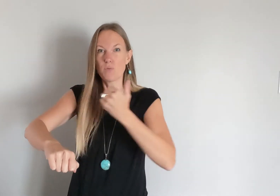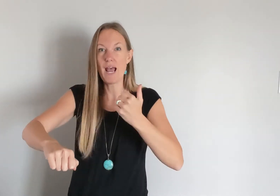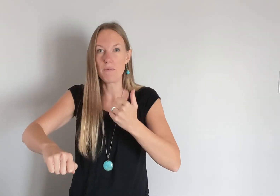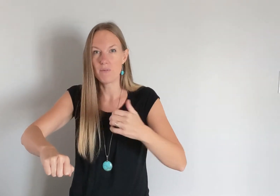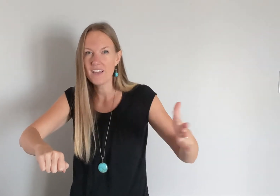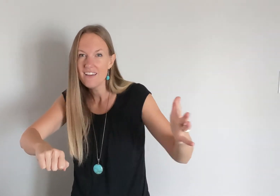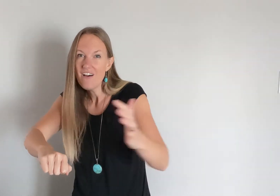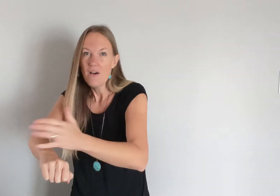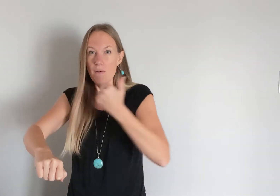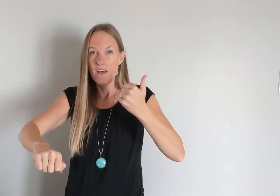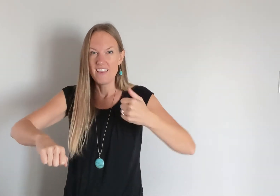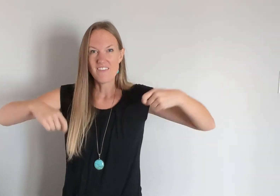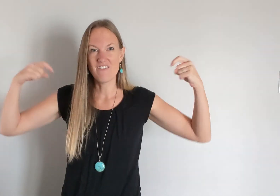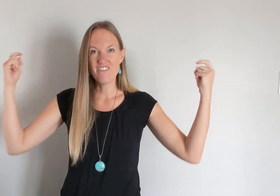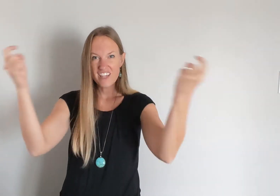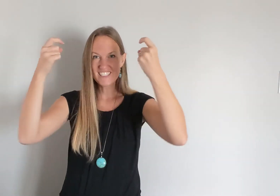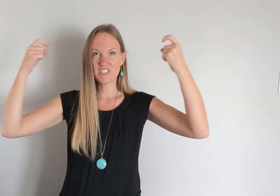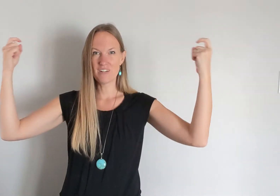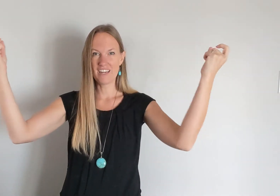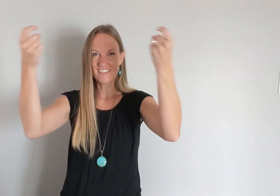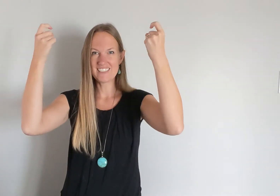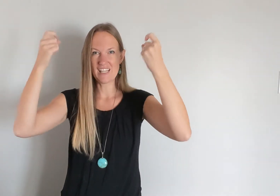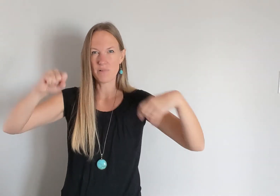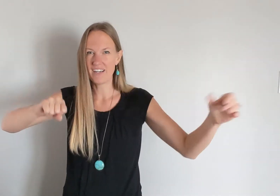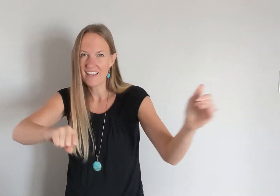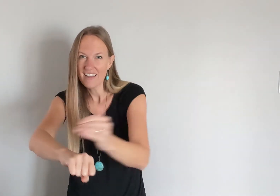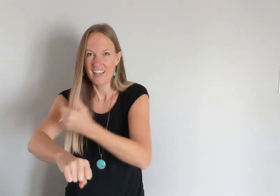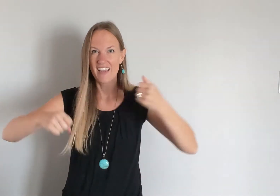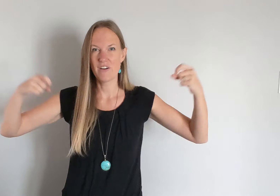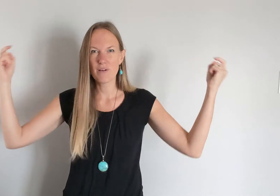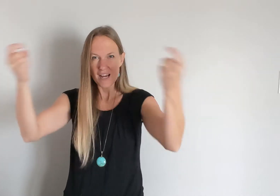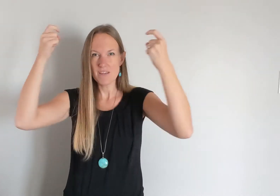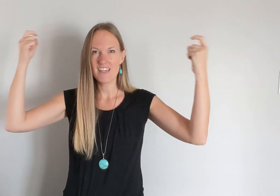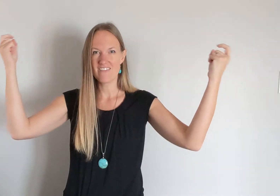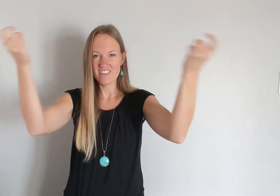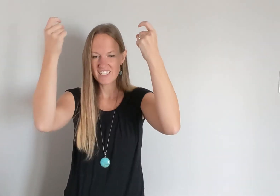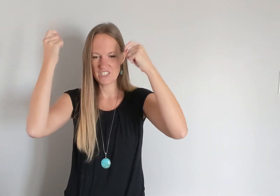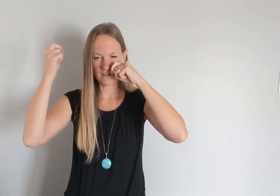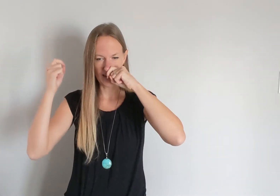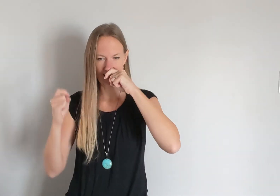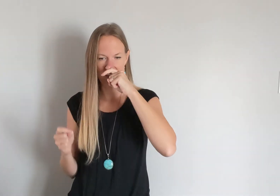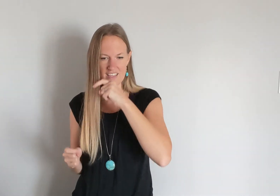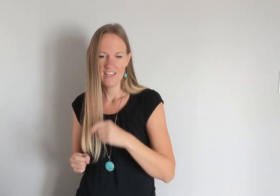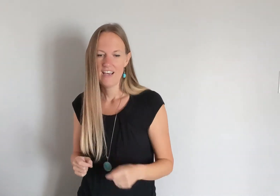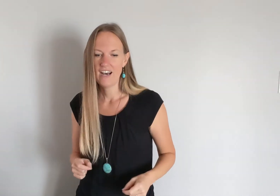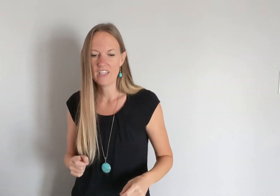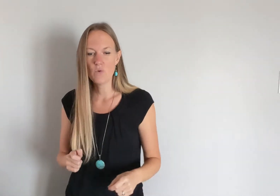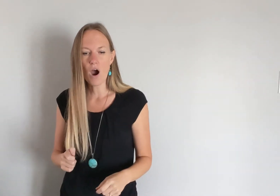grab it, right? And then victory, you're celebrating. Okay, grab it, victory. You are